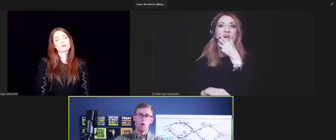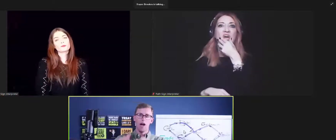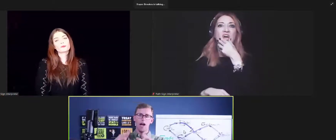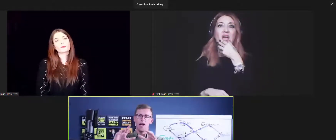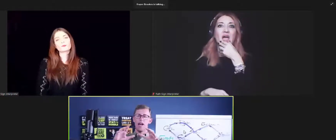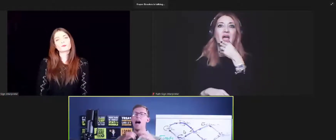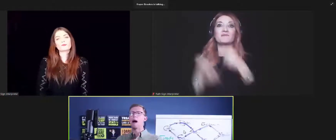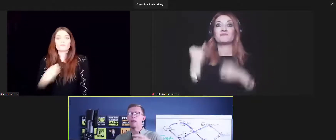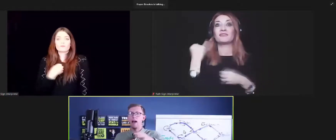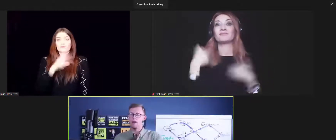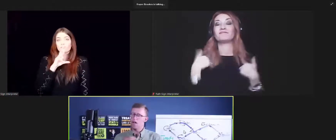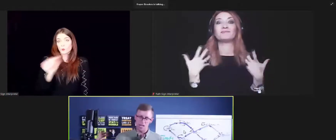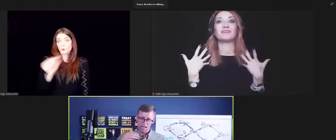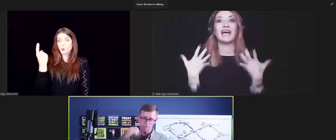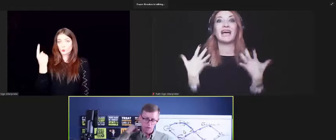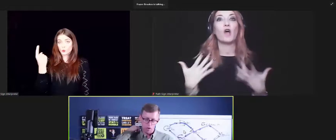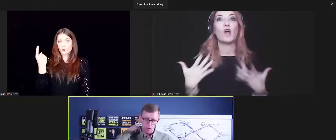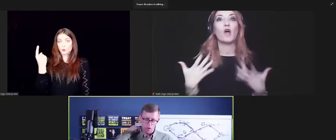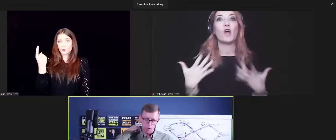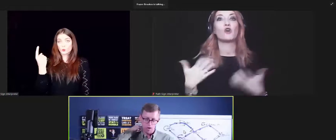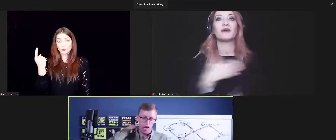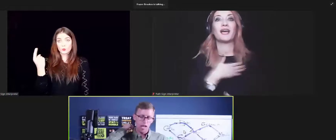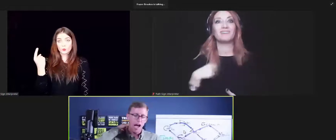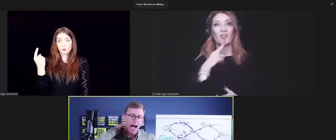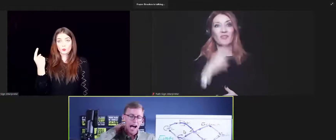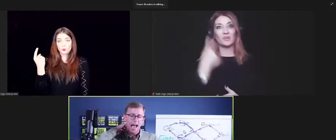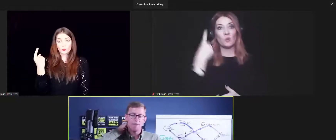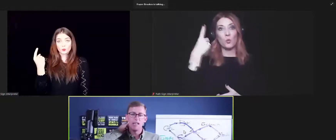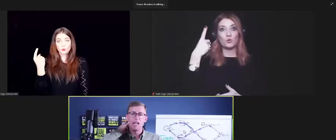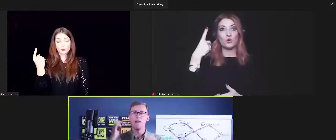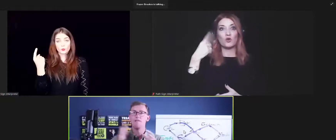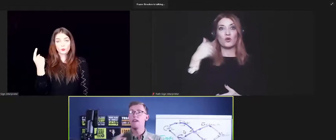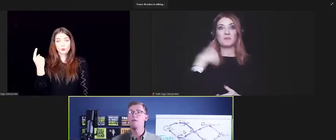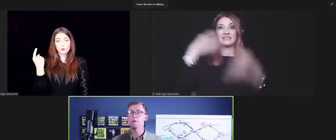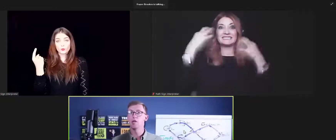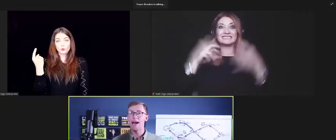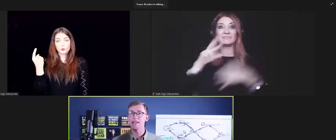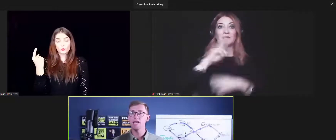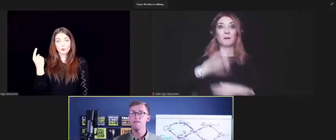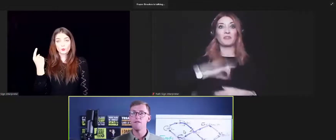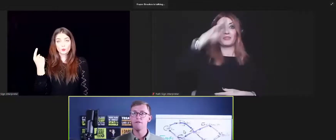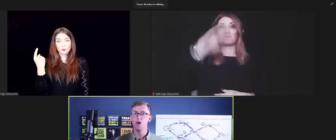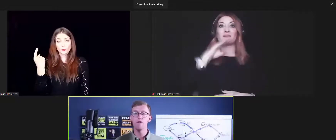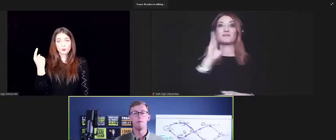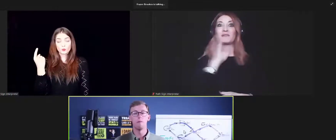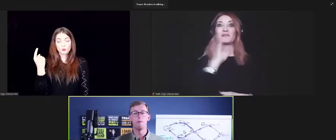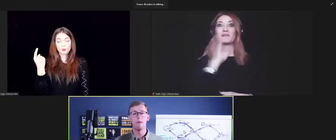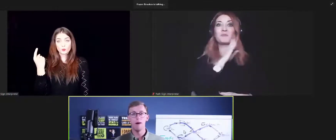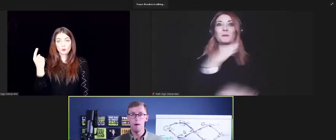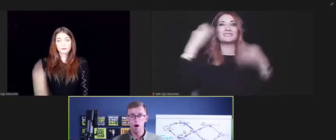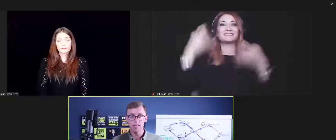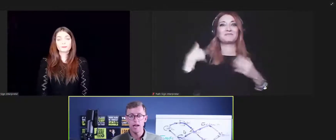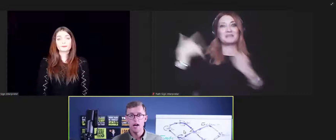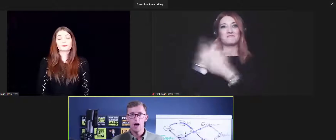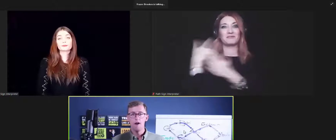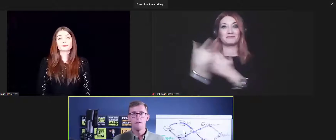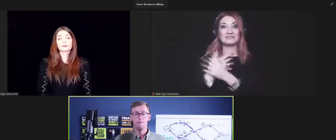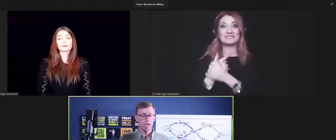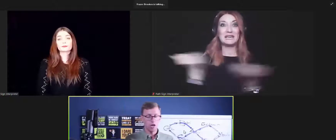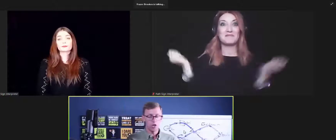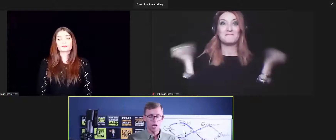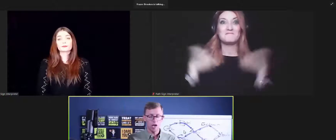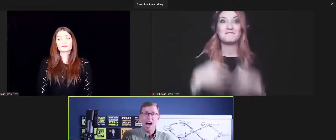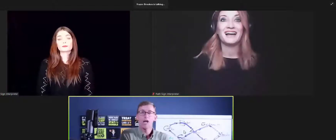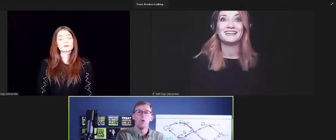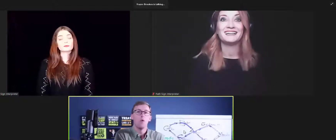So as I mentioned earlier, I have a little bit of a different perspective and view from network marketing,